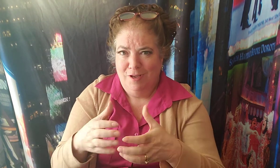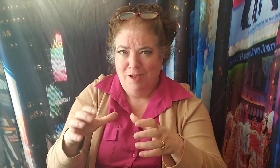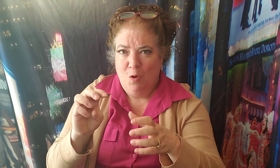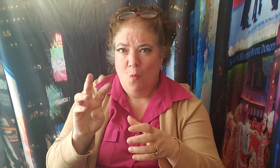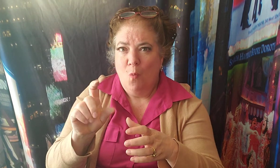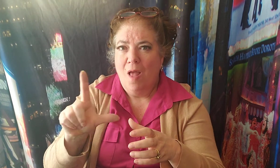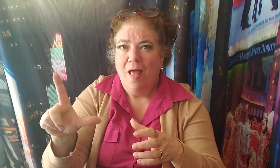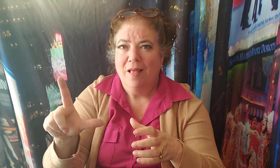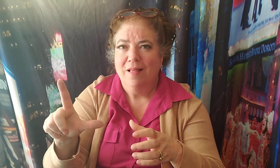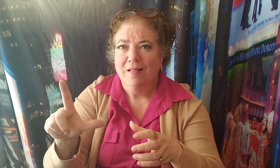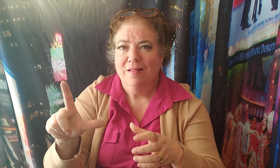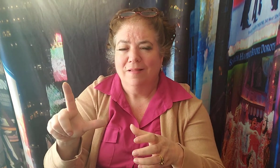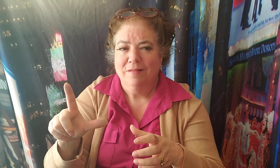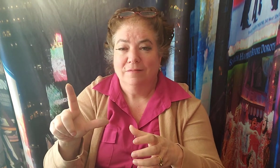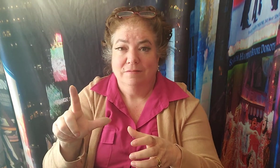Thank you.